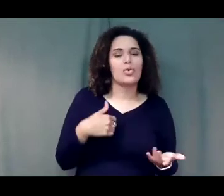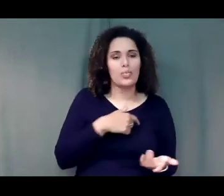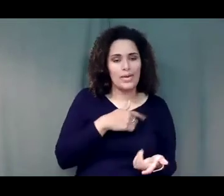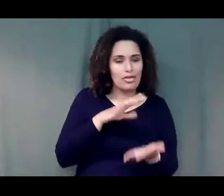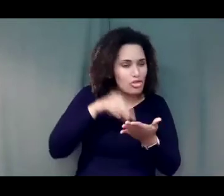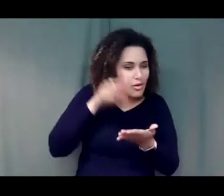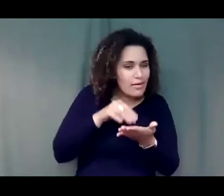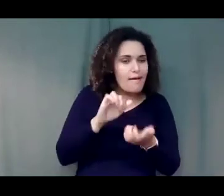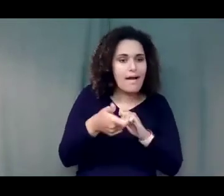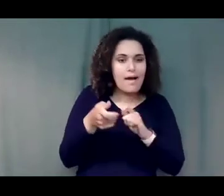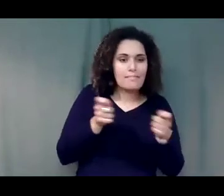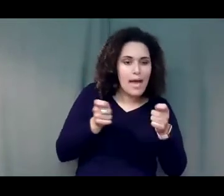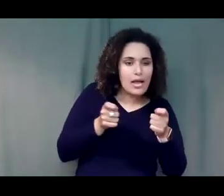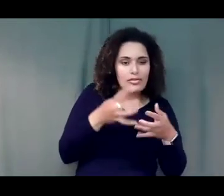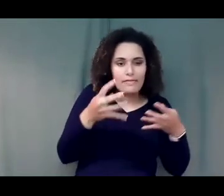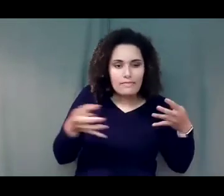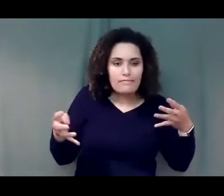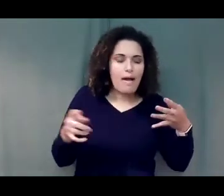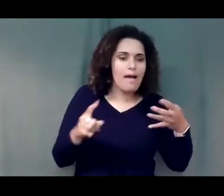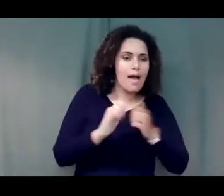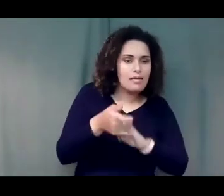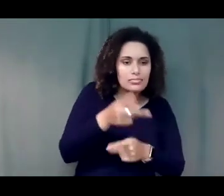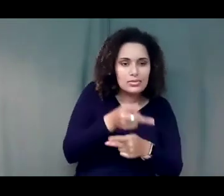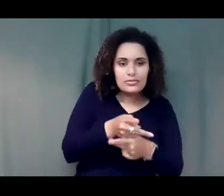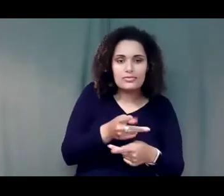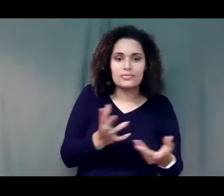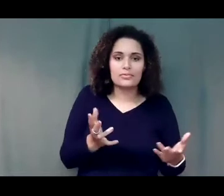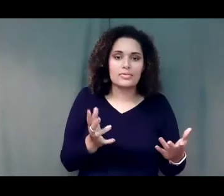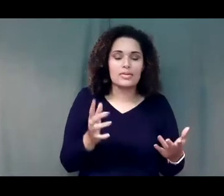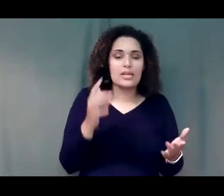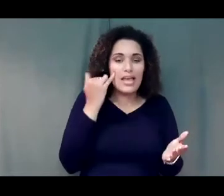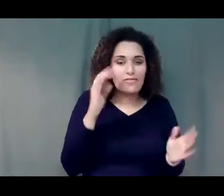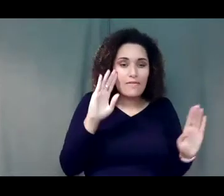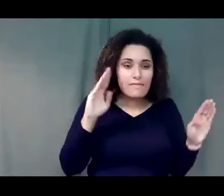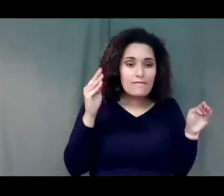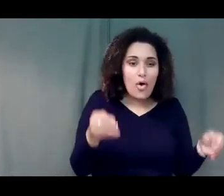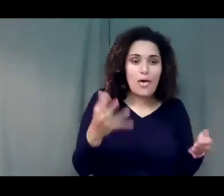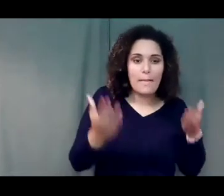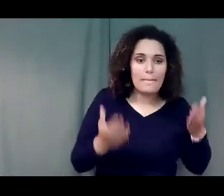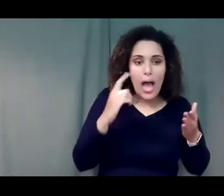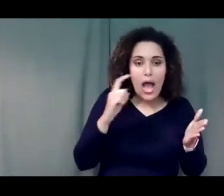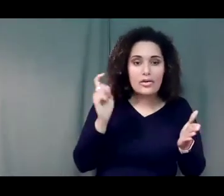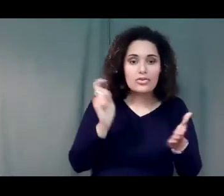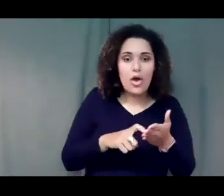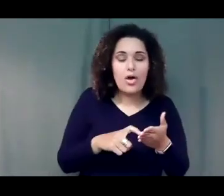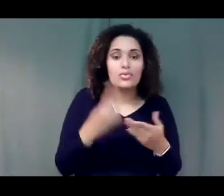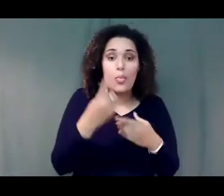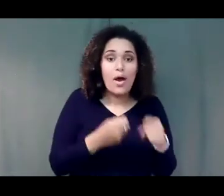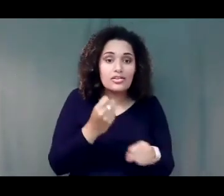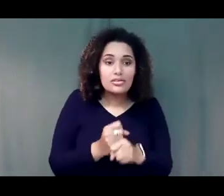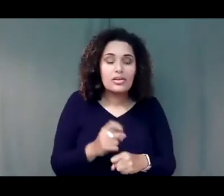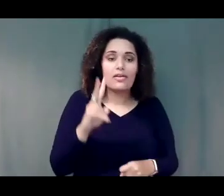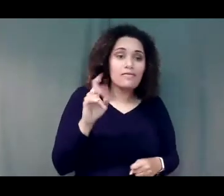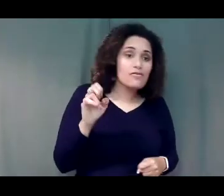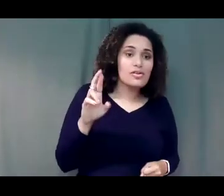bit. And you'll see, I mean, if you're really focusing, you might notice that we have more Viognier one year than another, like